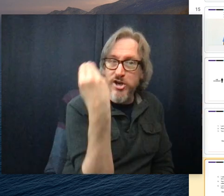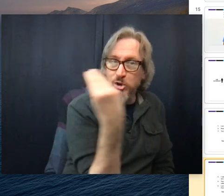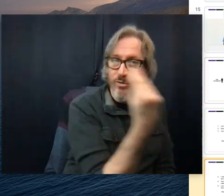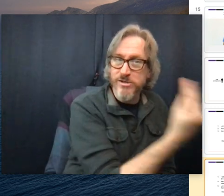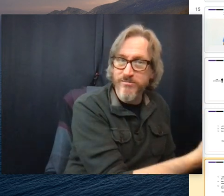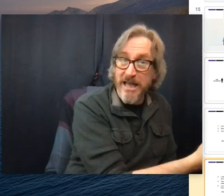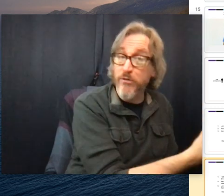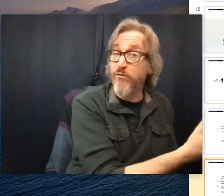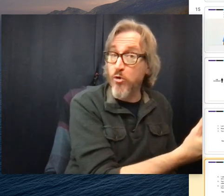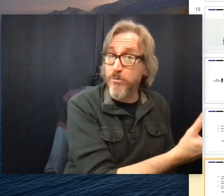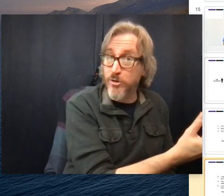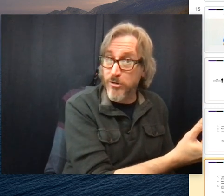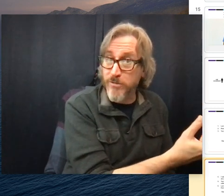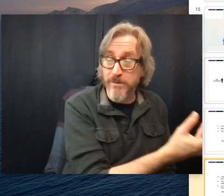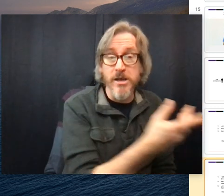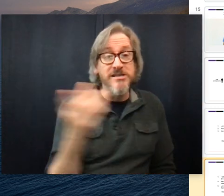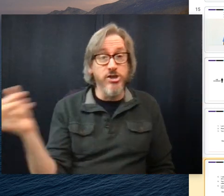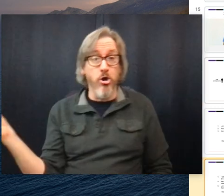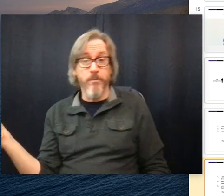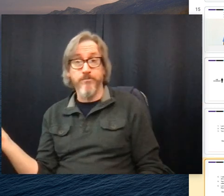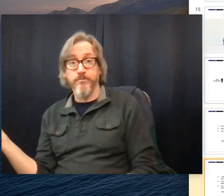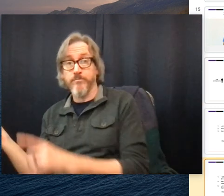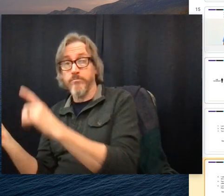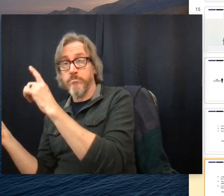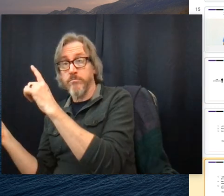with the news, informed her, right?